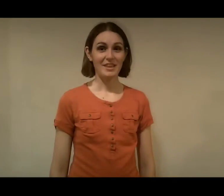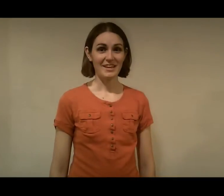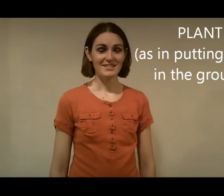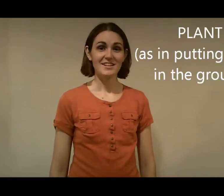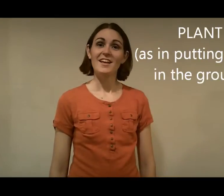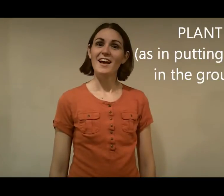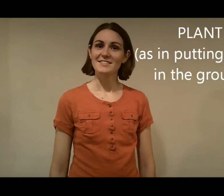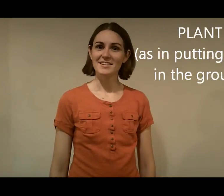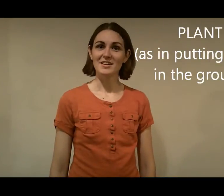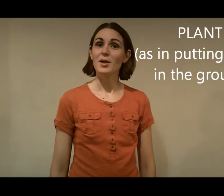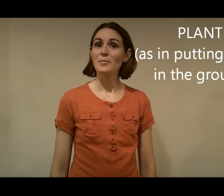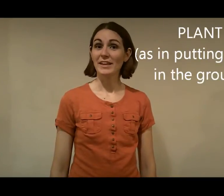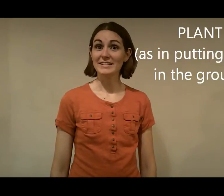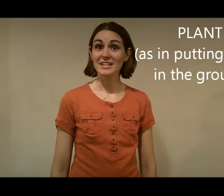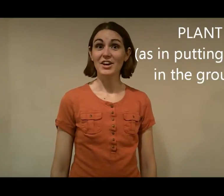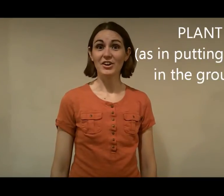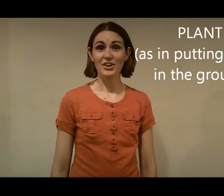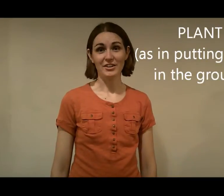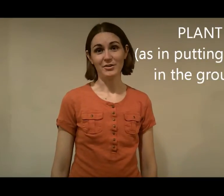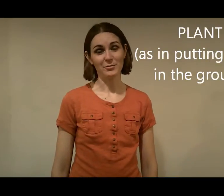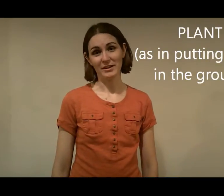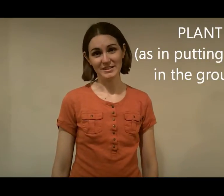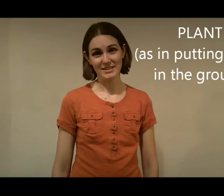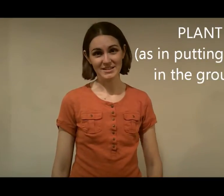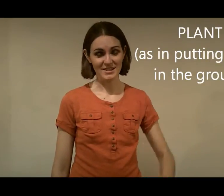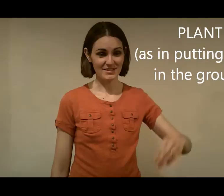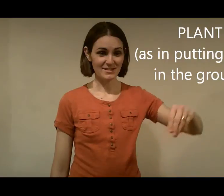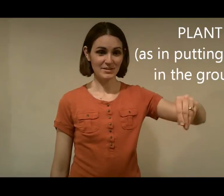Plant, as in planting a garden or planting seeds.